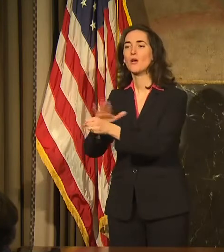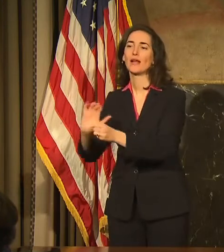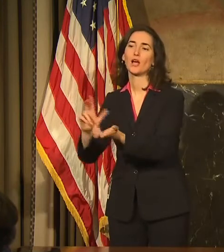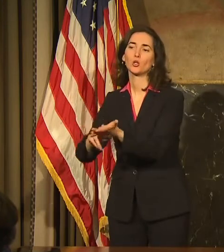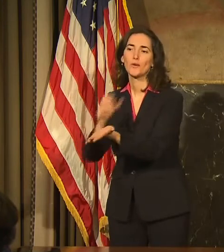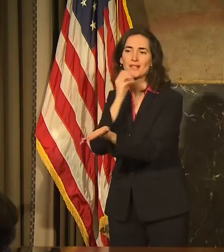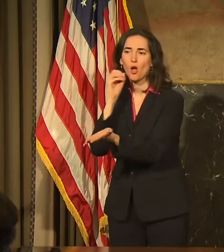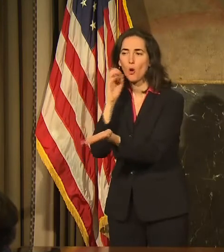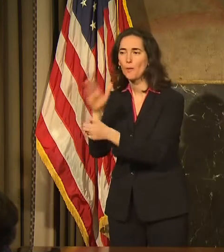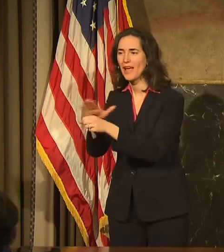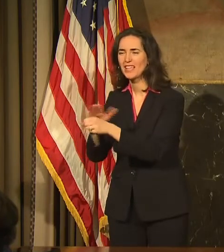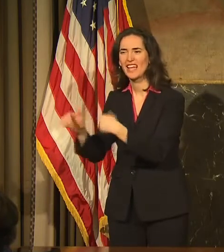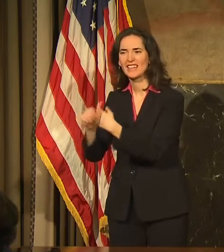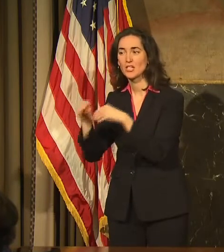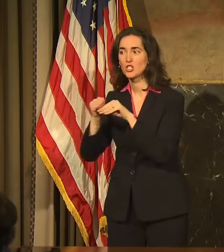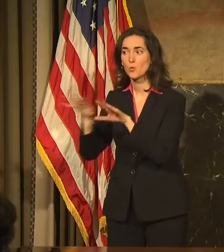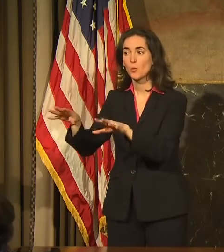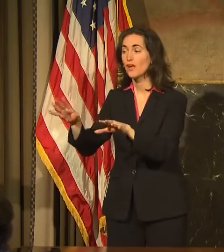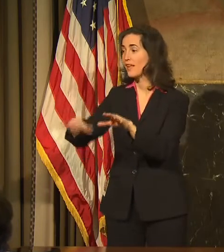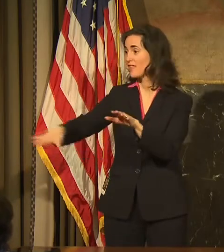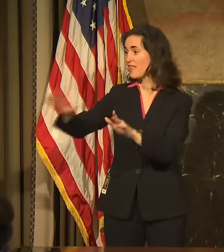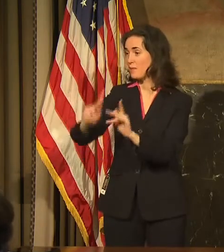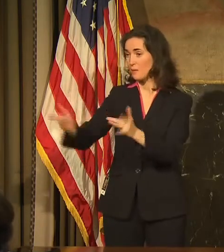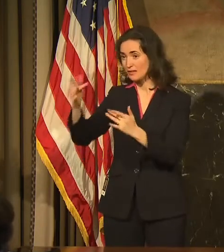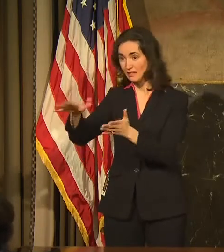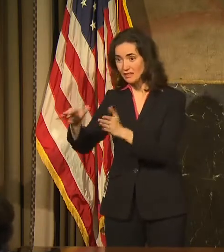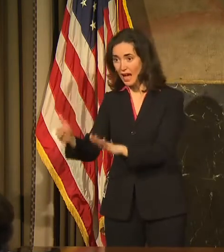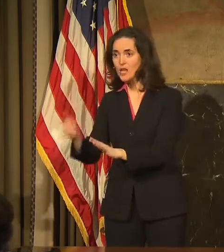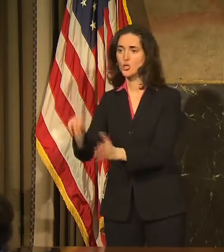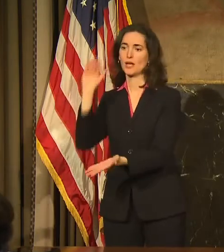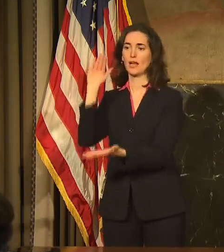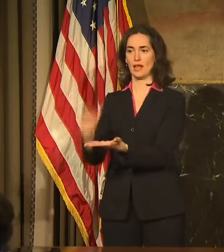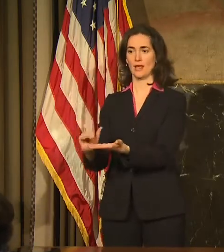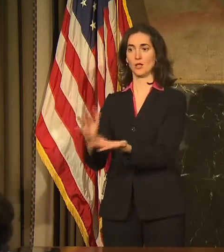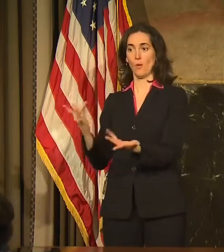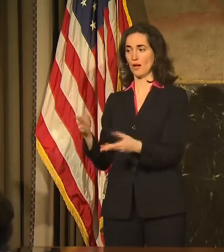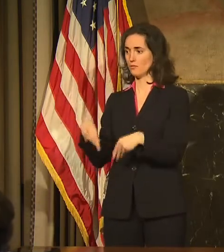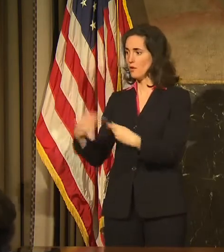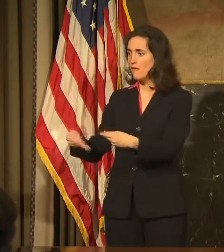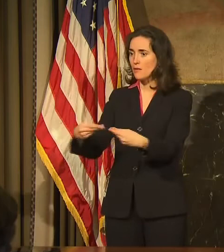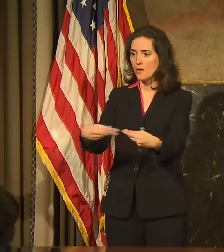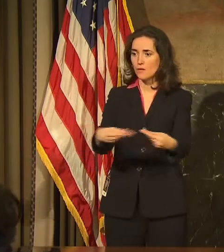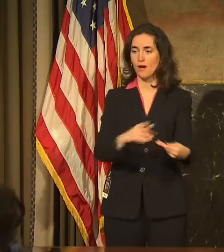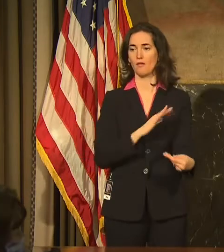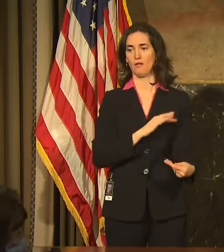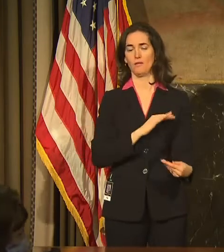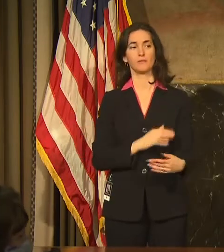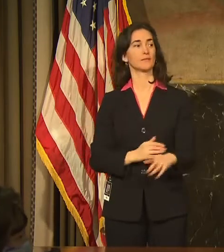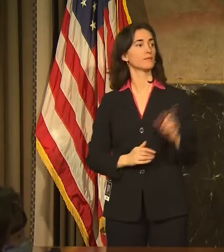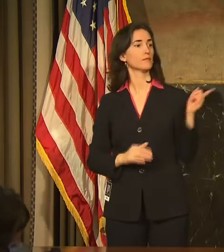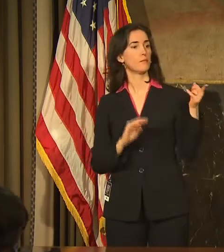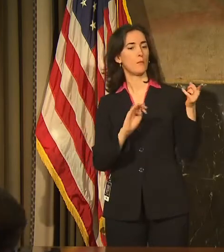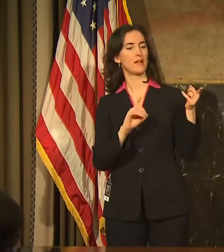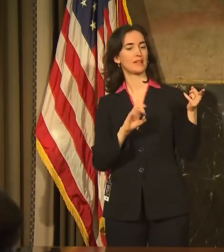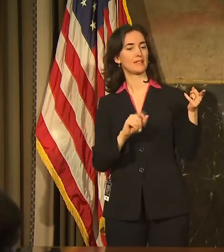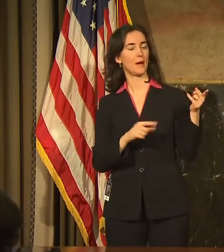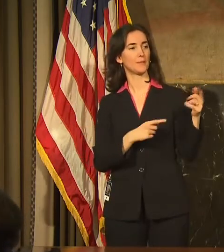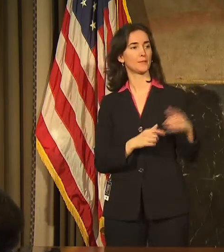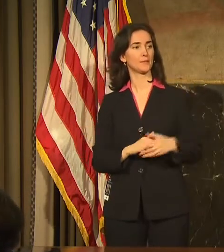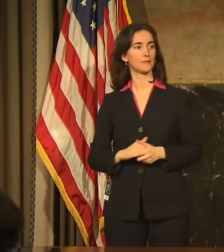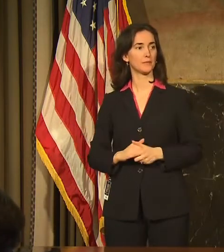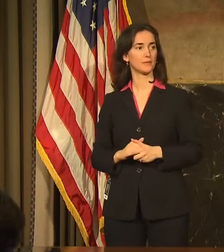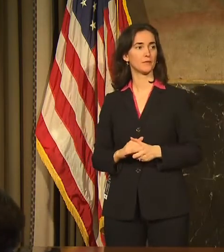example, we should expect to see fatalities go down considerably because we've made so much progress in that. Yep, Melinda? Can you give us an update